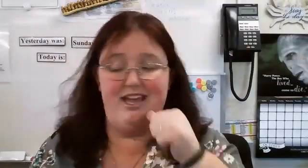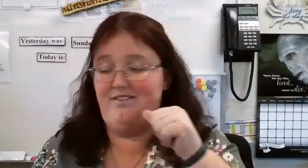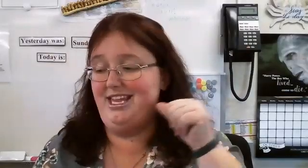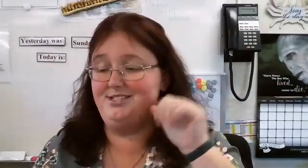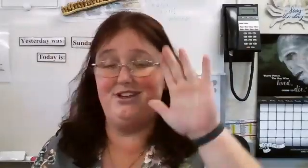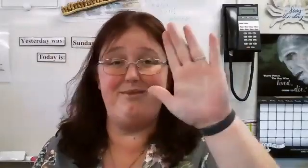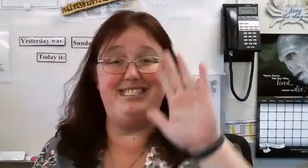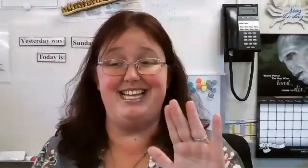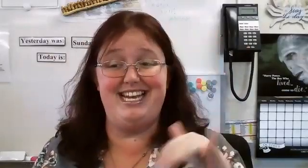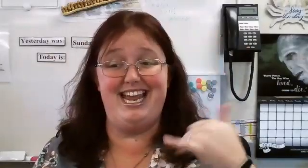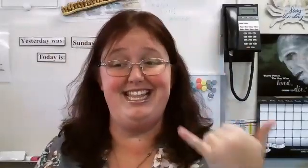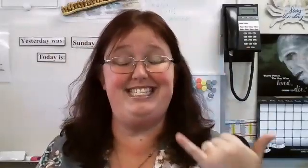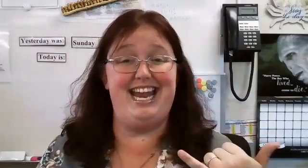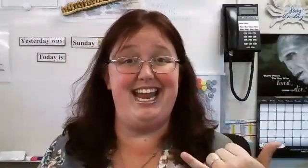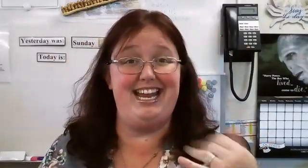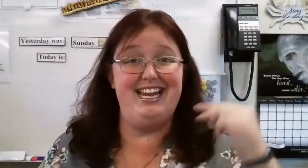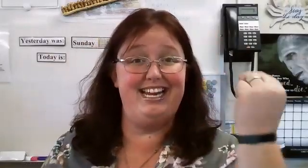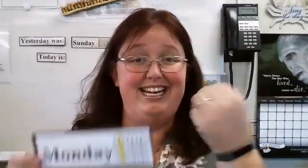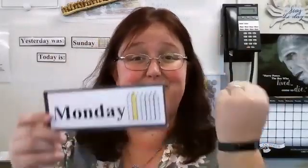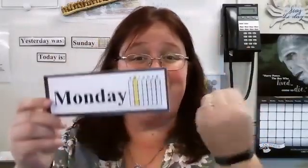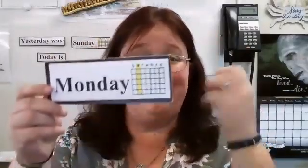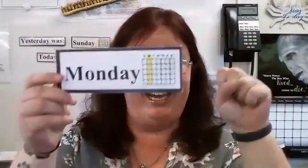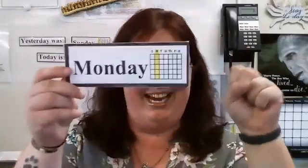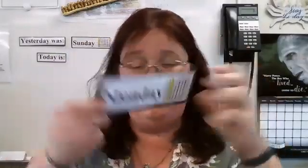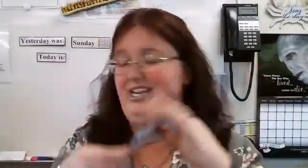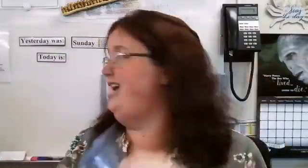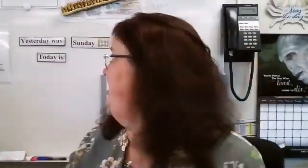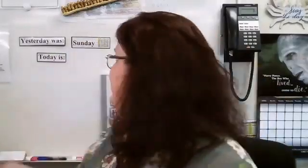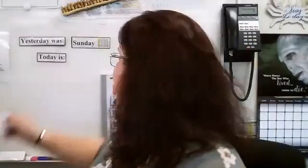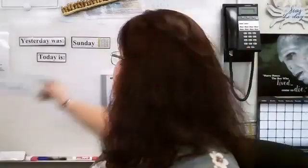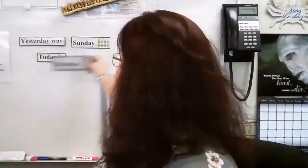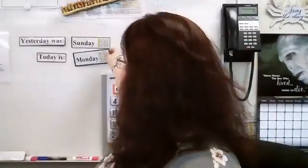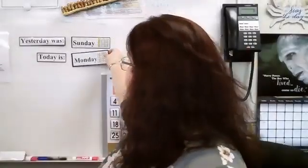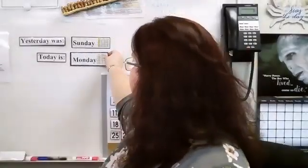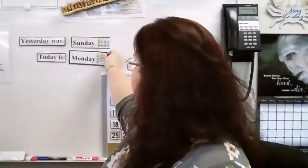If yesterday was Sunday, then today is Monday. Yeah, today is Monday.